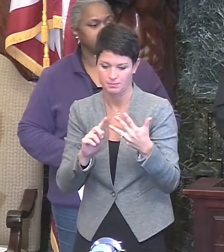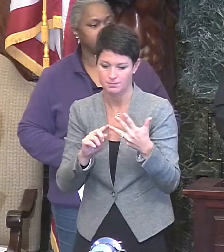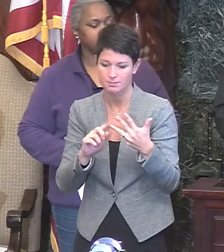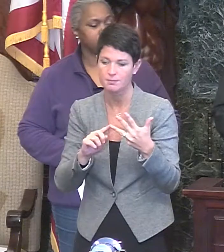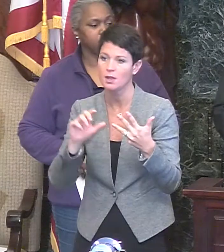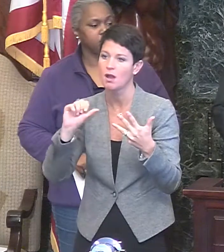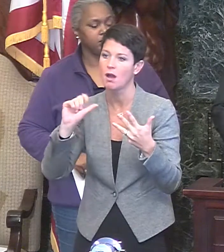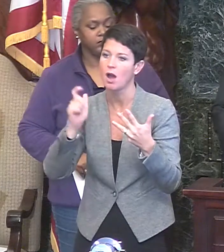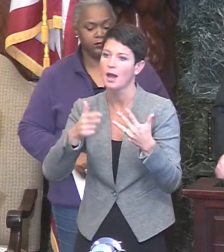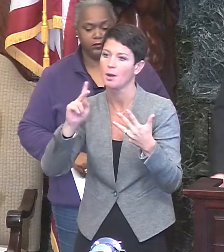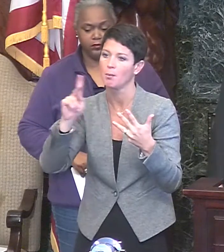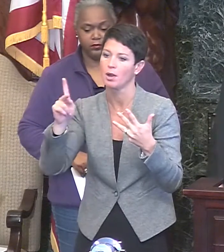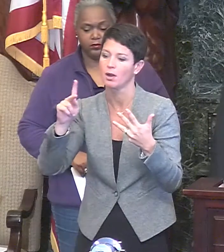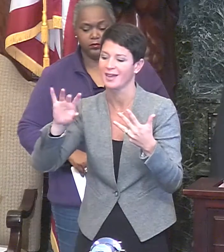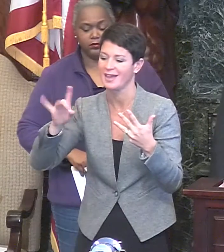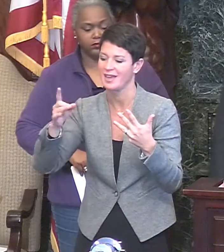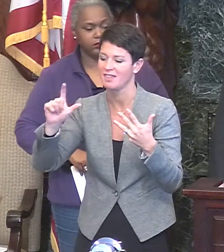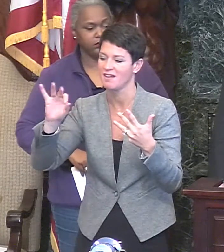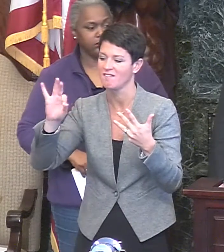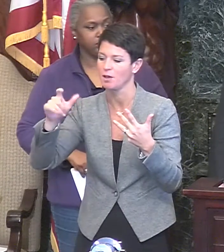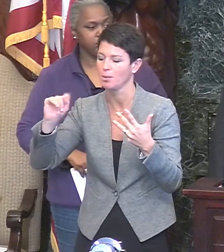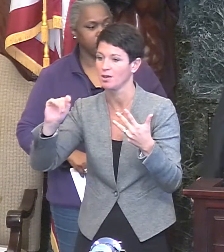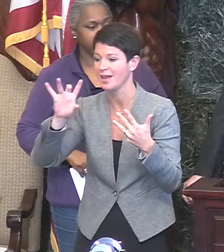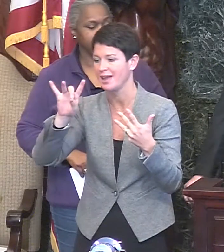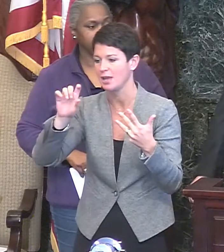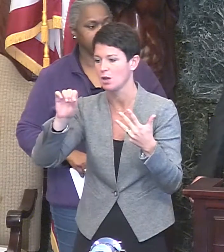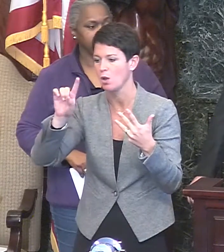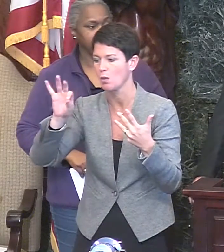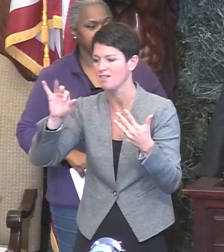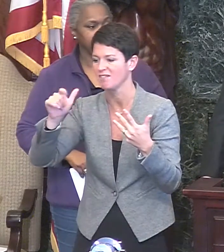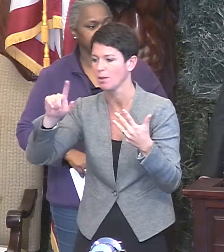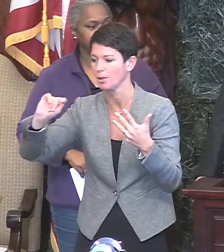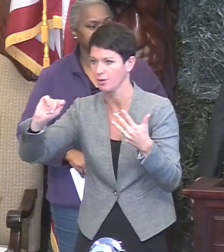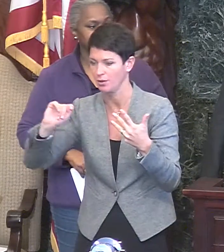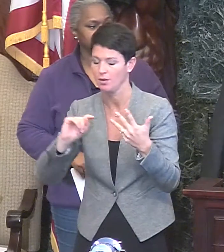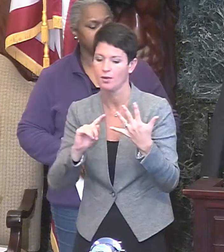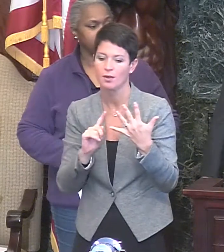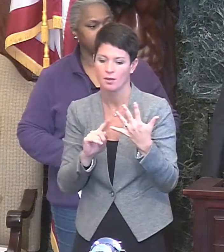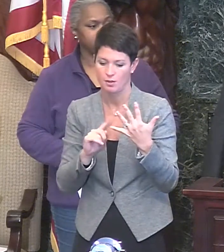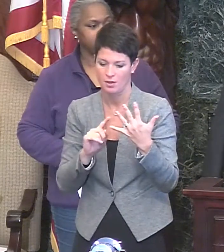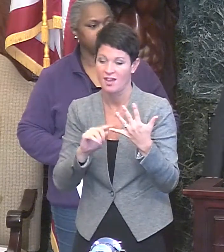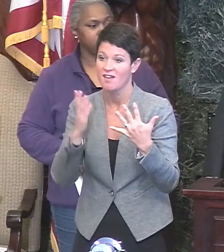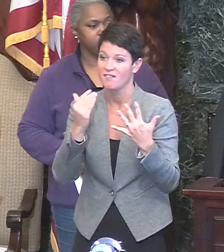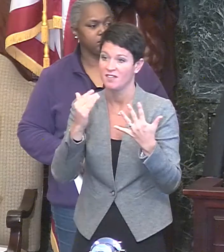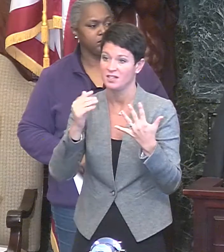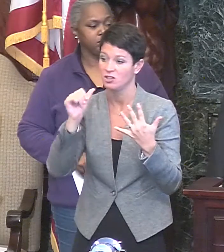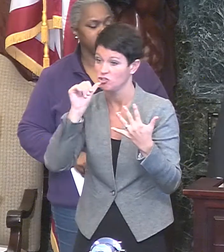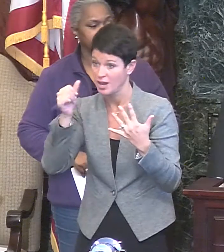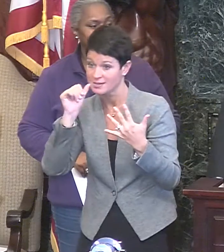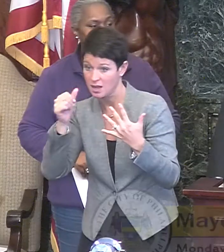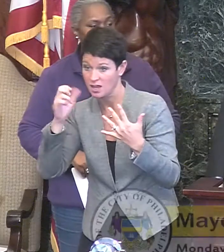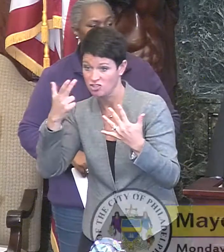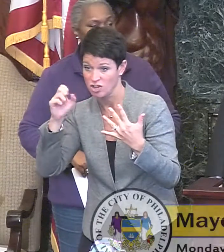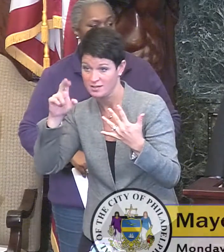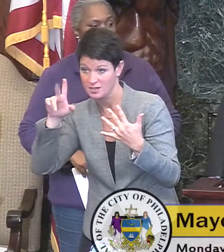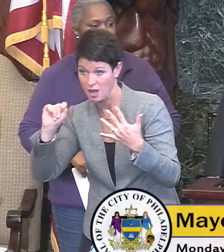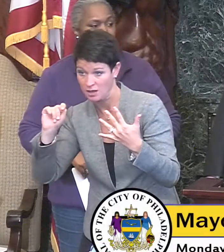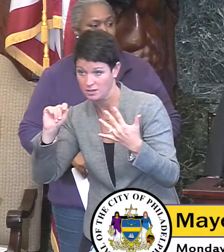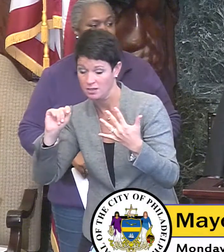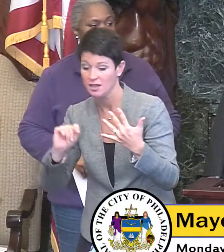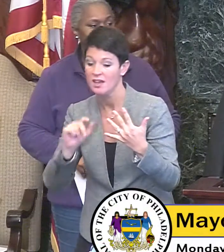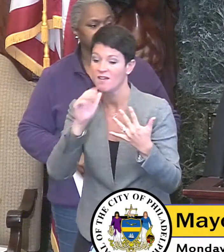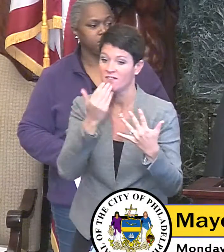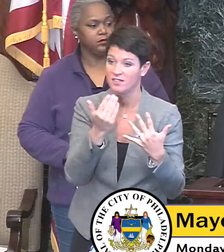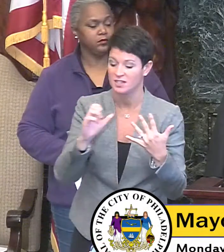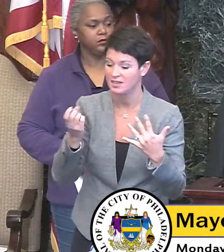the Auto Park at 8th and Filbert, that's 801 Filbert. There's at 15th and Chestnut and 15th and